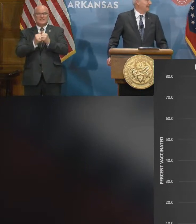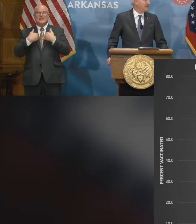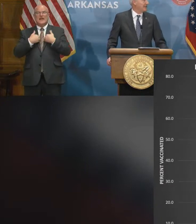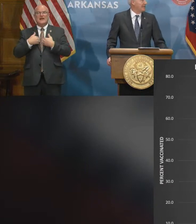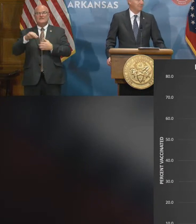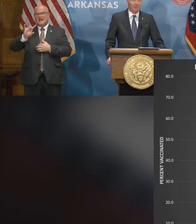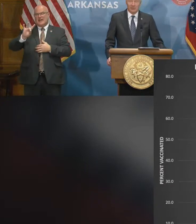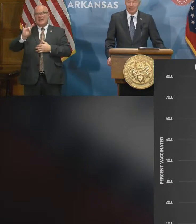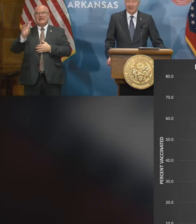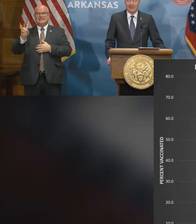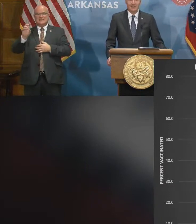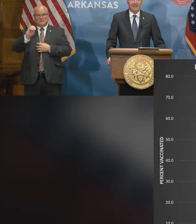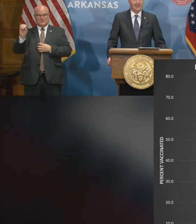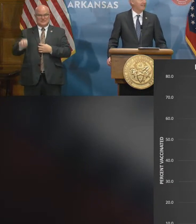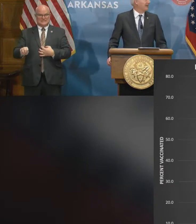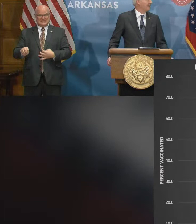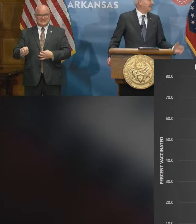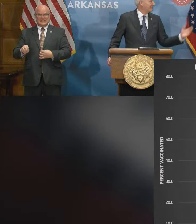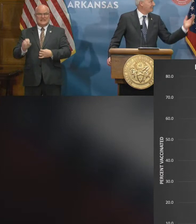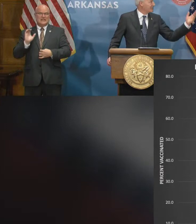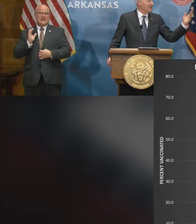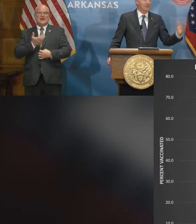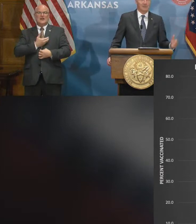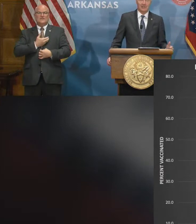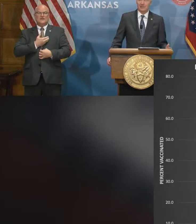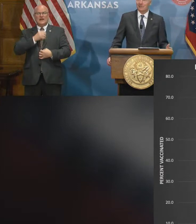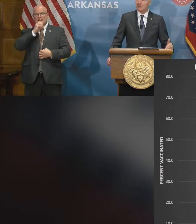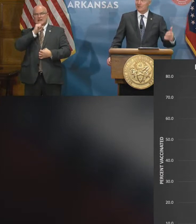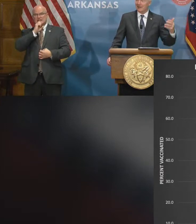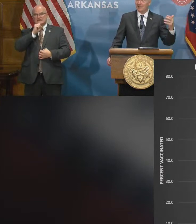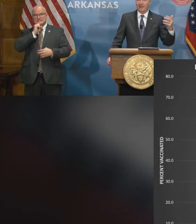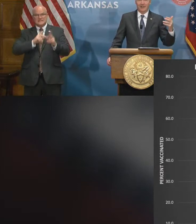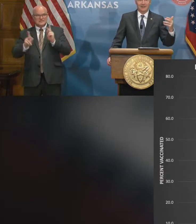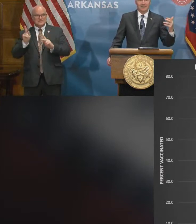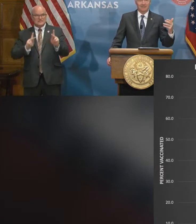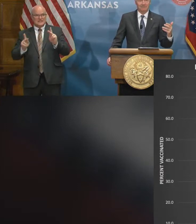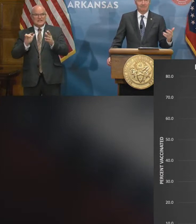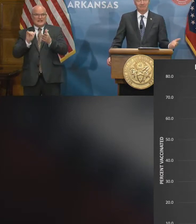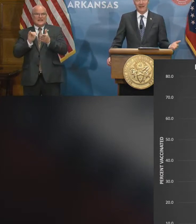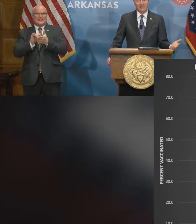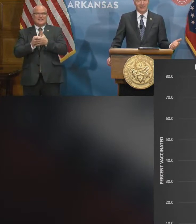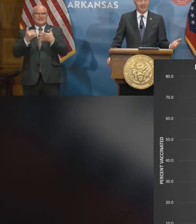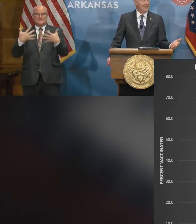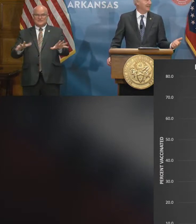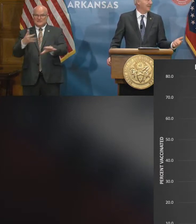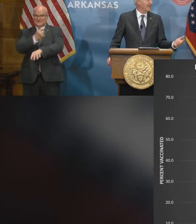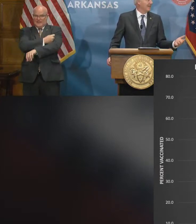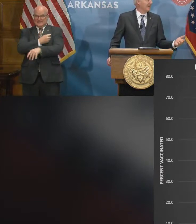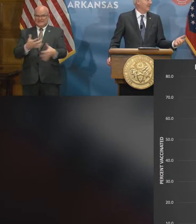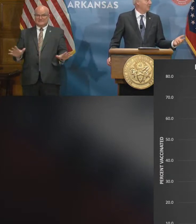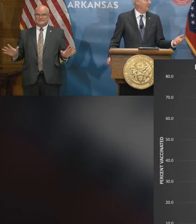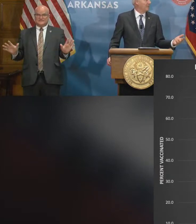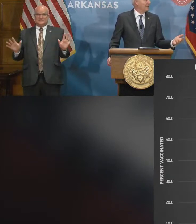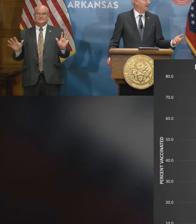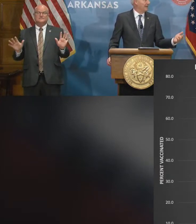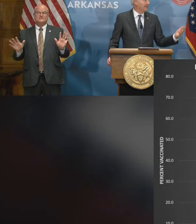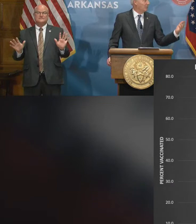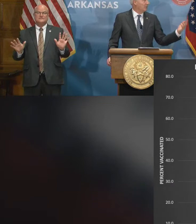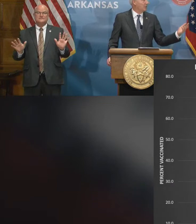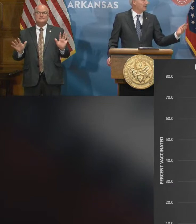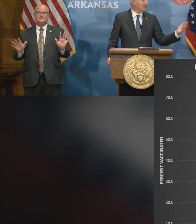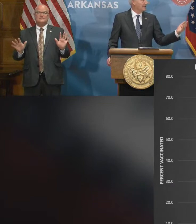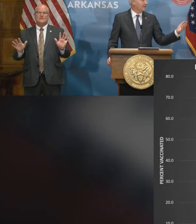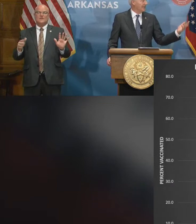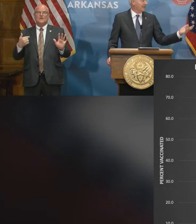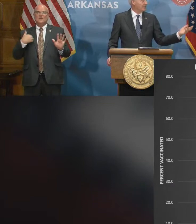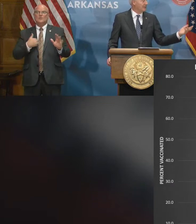have 87% of our senior citizens that are vaccinated. And